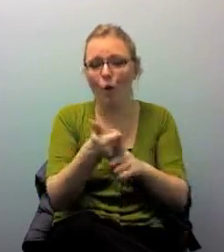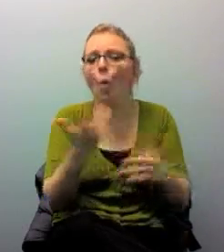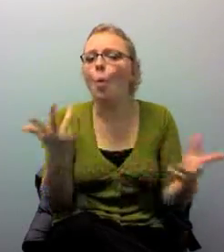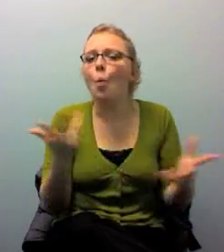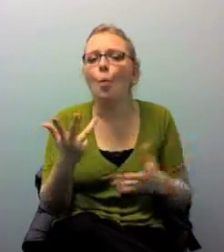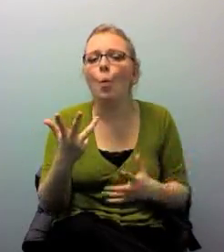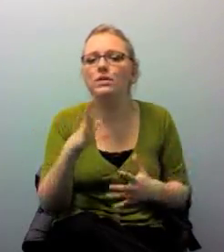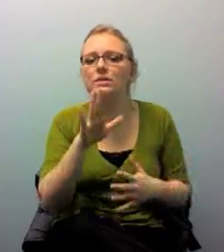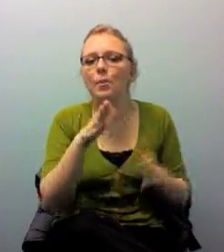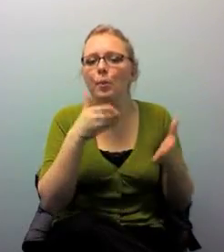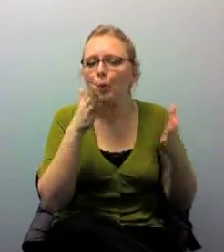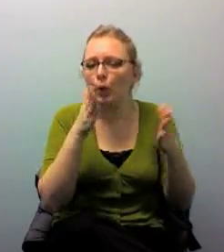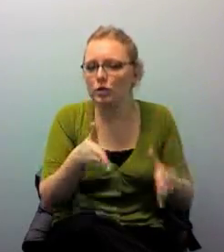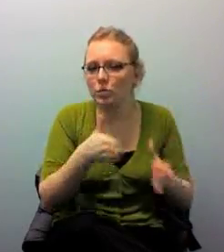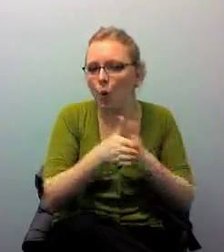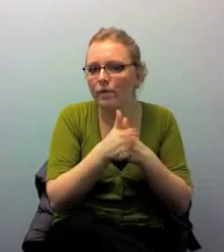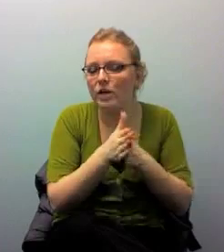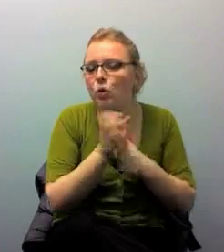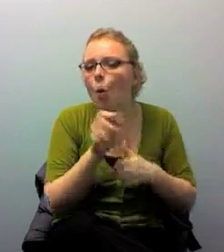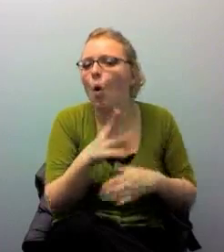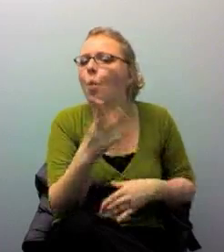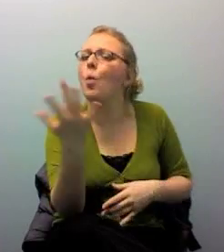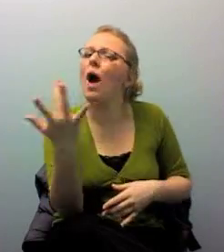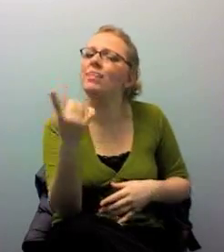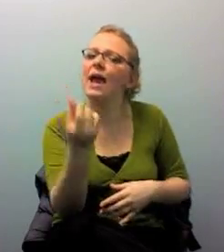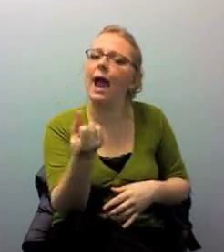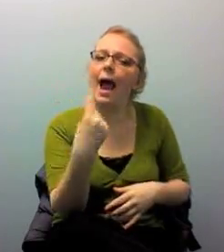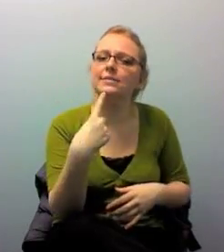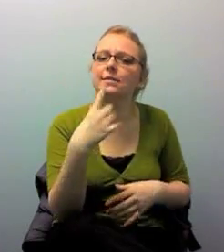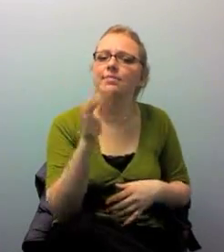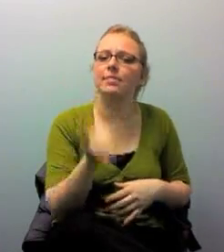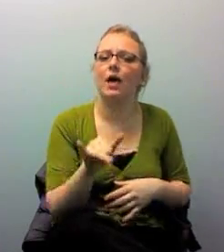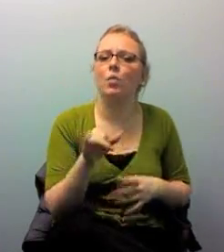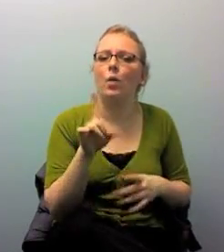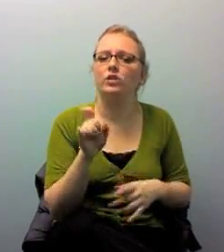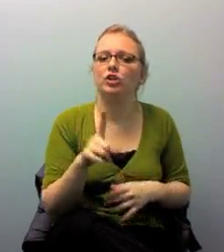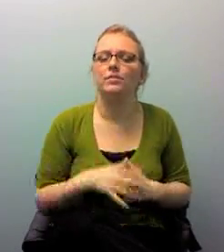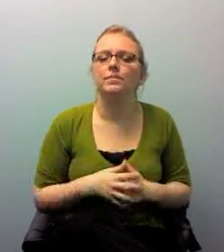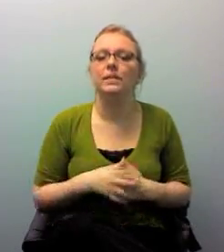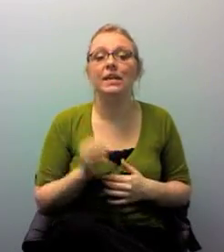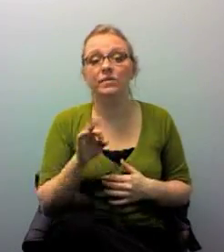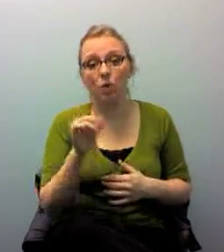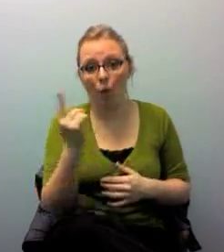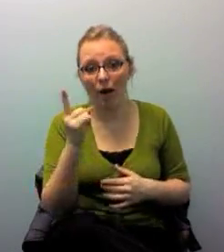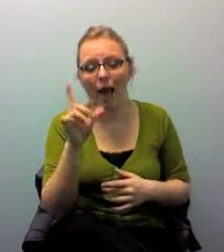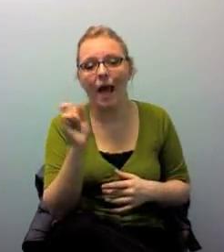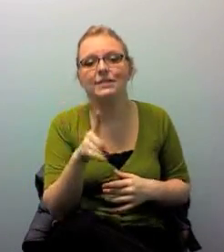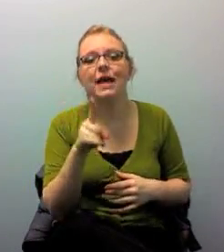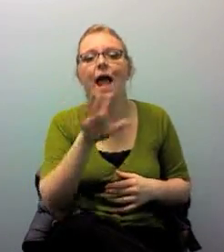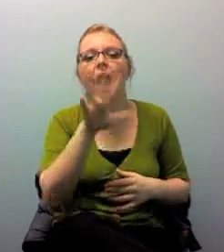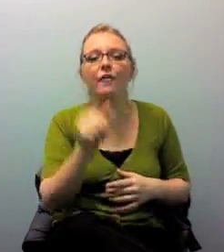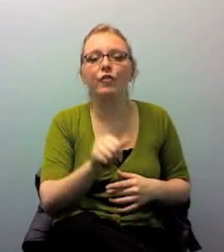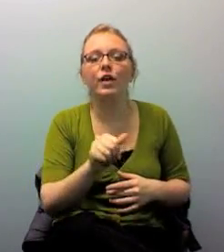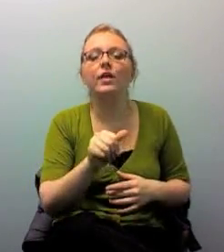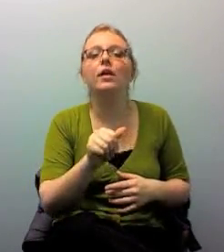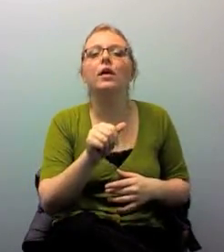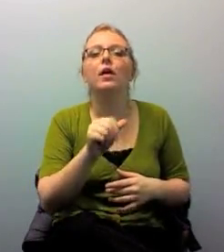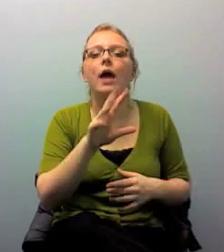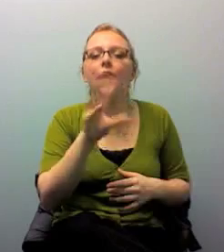person's motivation? Or why did they ask this question? If someone asks an African American teenager about black people